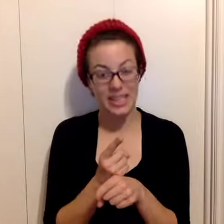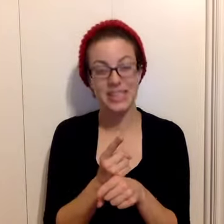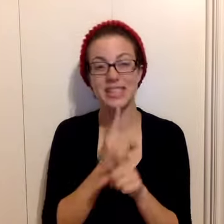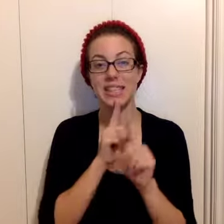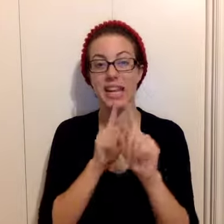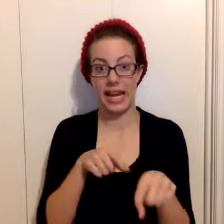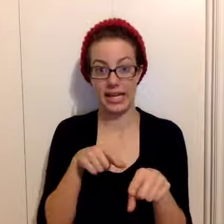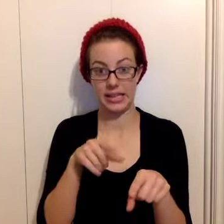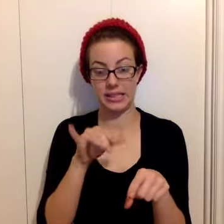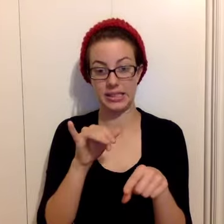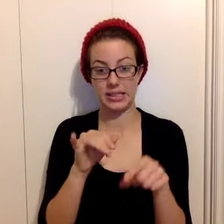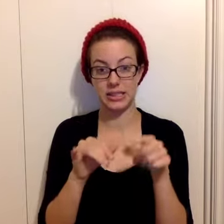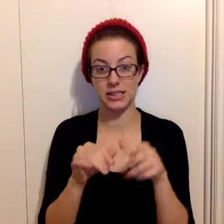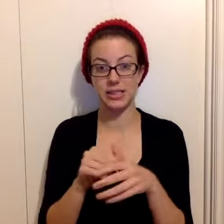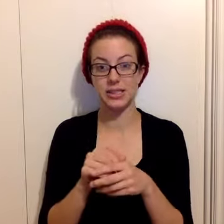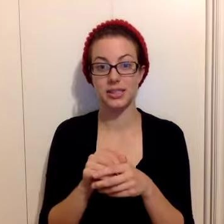320 square feet.